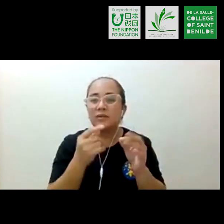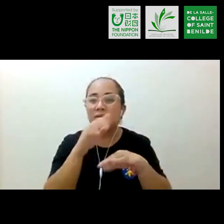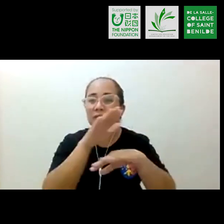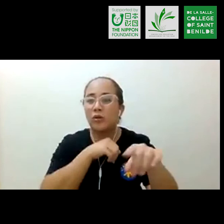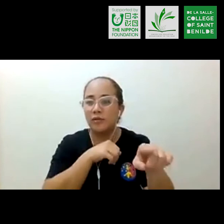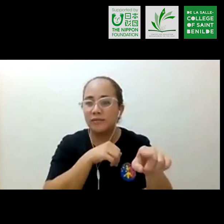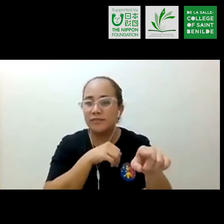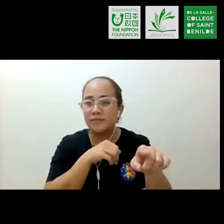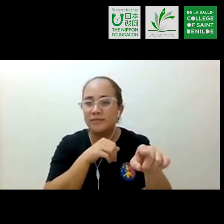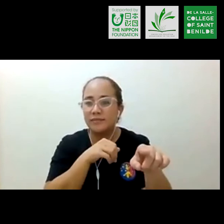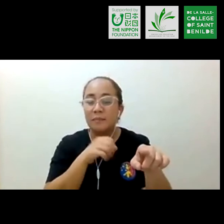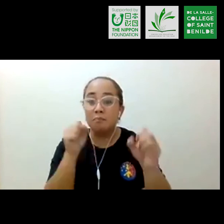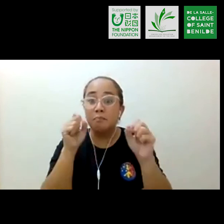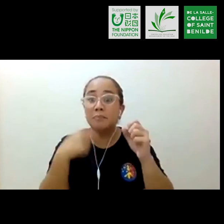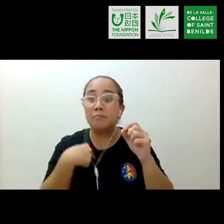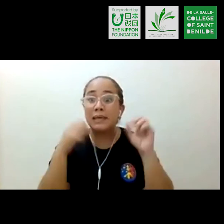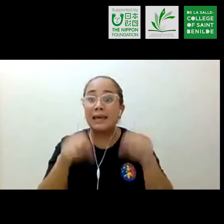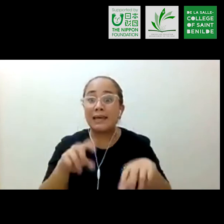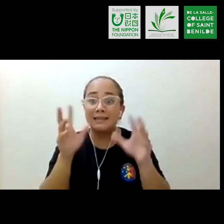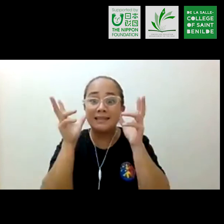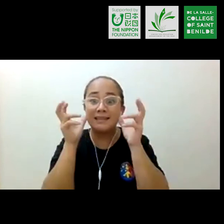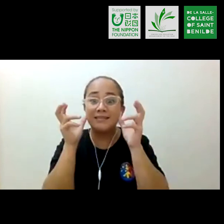But I can hear the interpreter call.